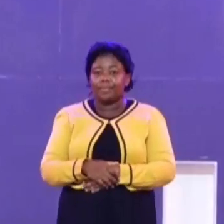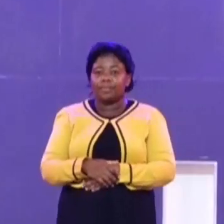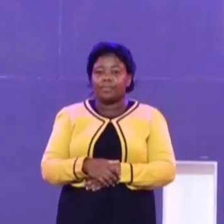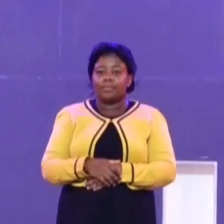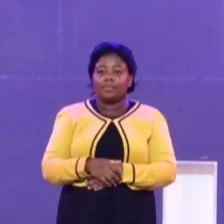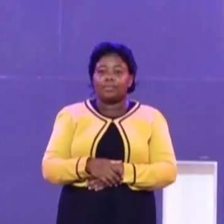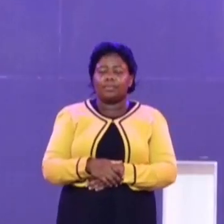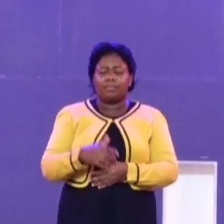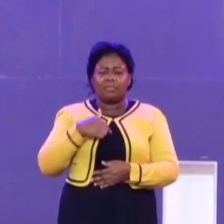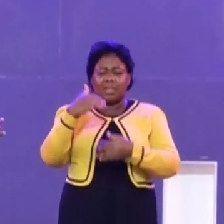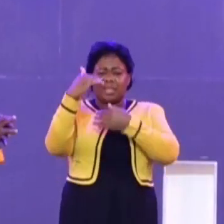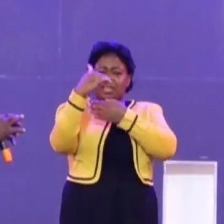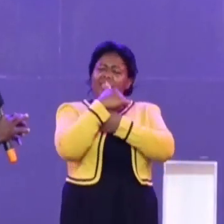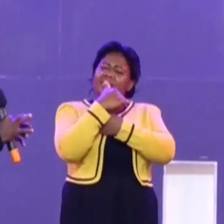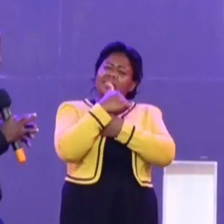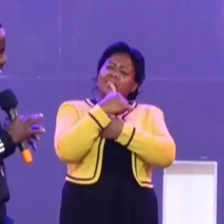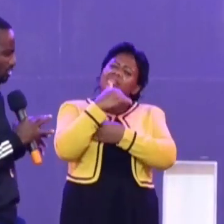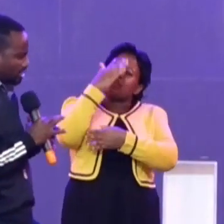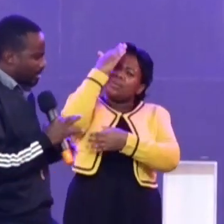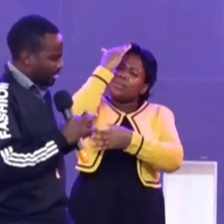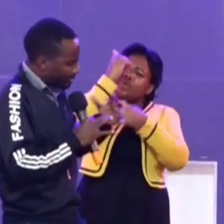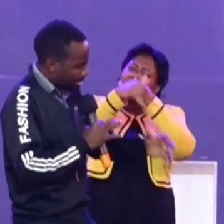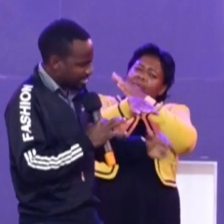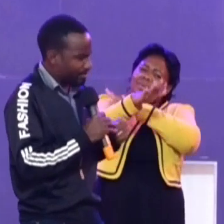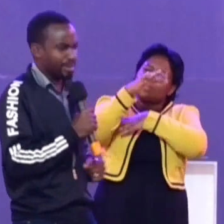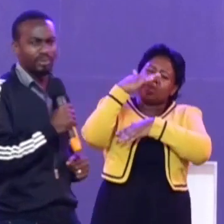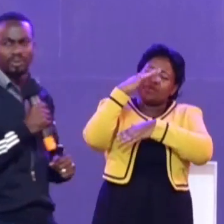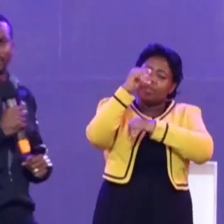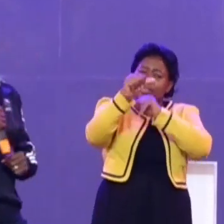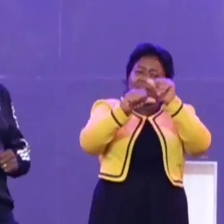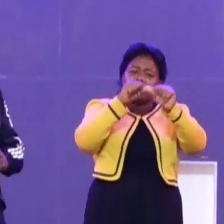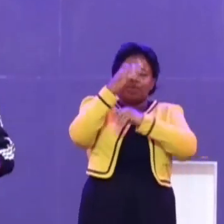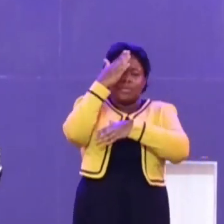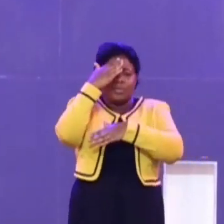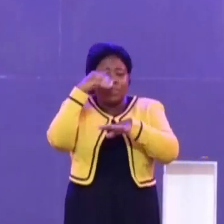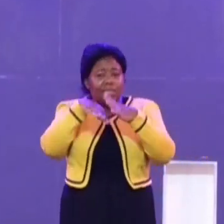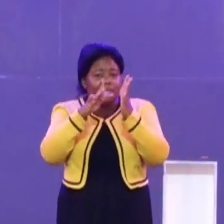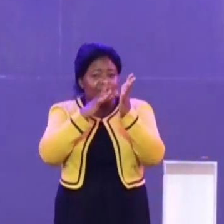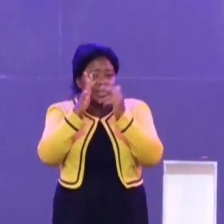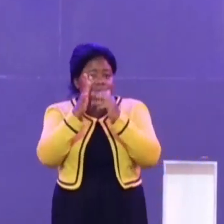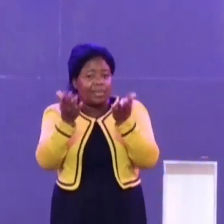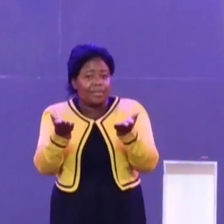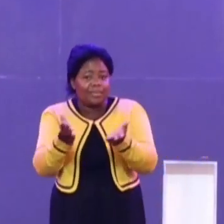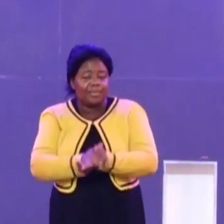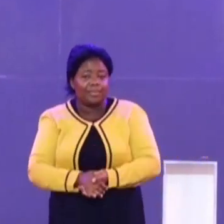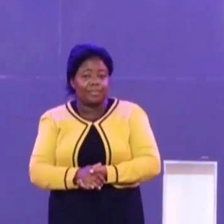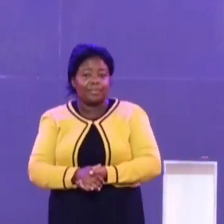I tend to ask, why does God talk about humility in the Bible? And